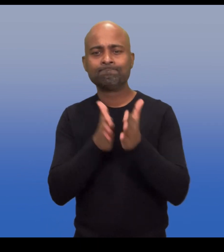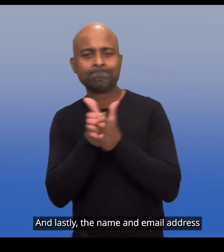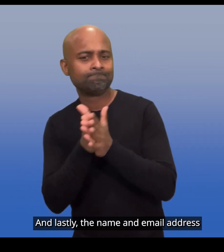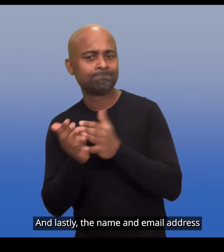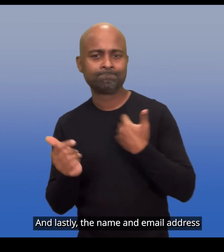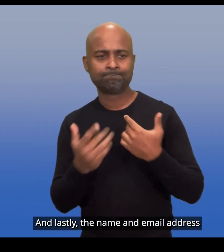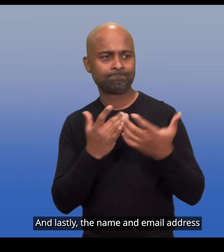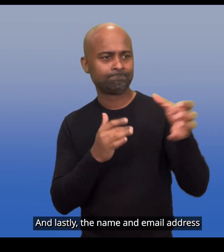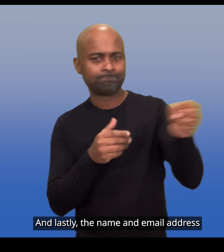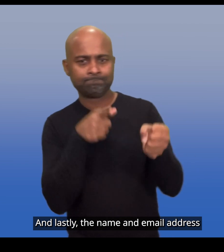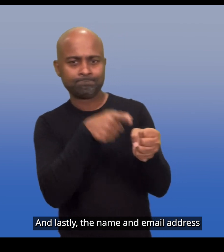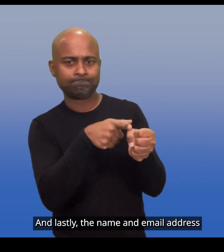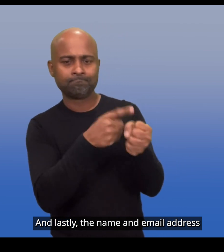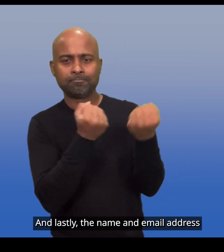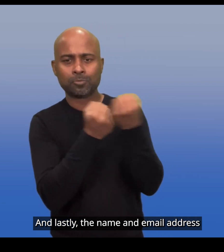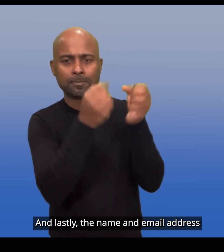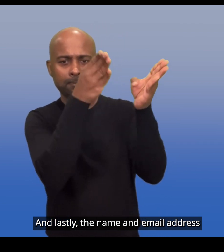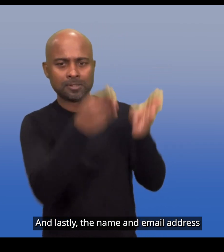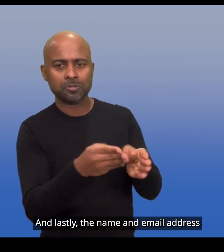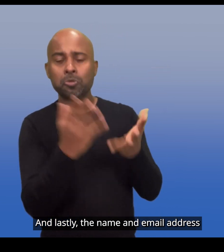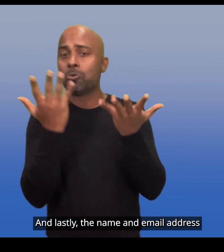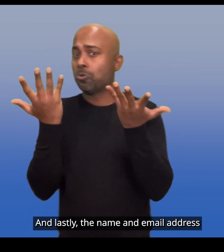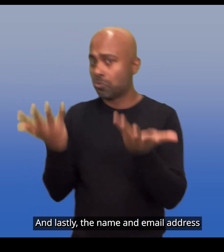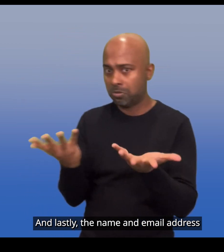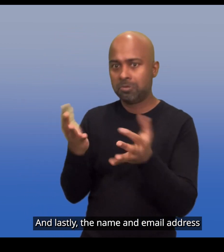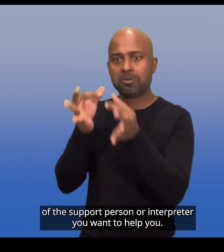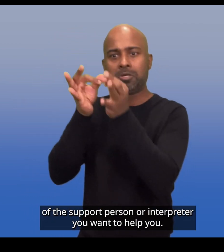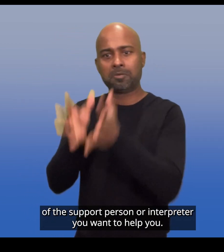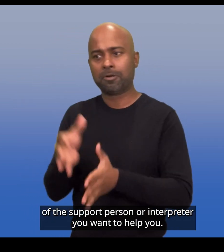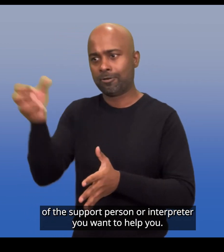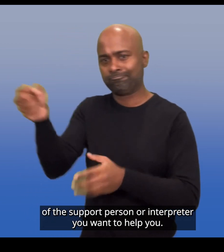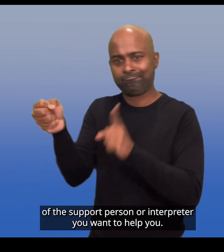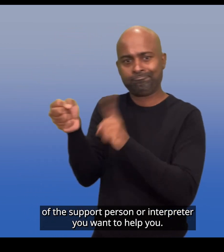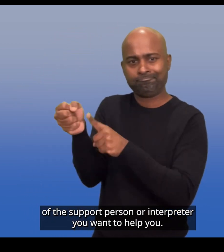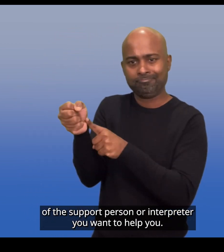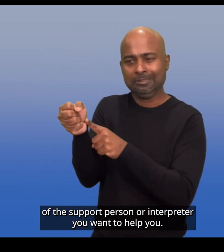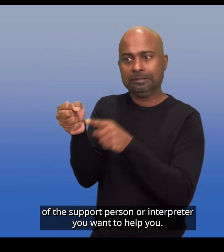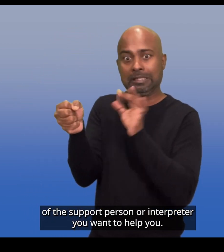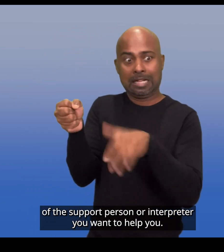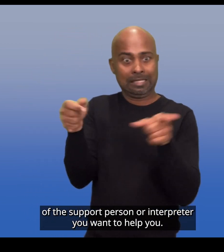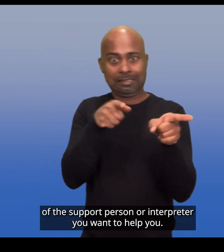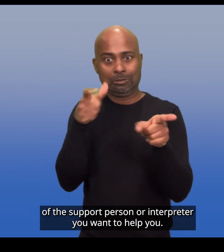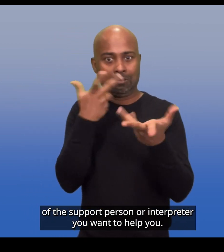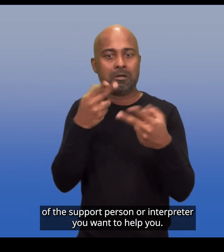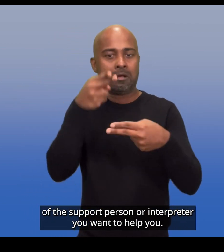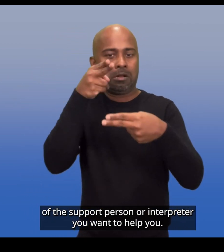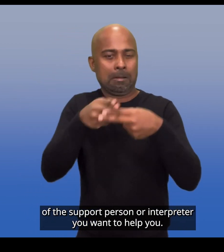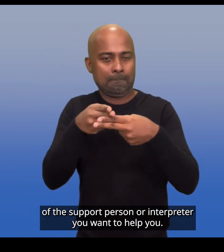And lastly, the name and email address of the support person or interpreter you want to help